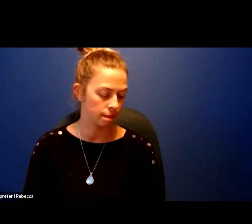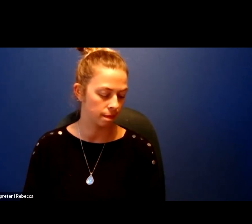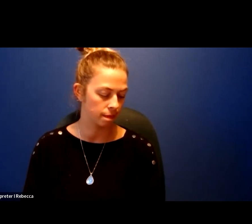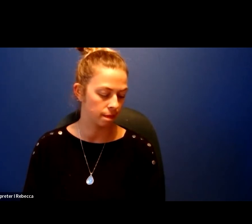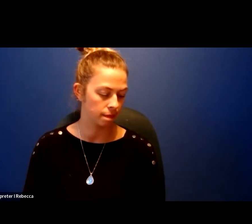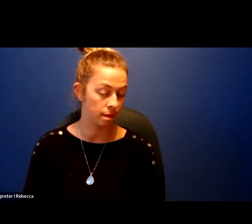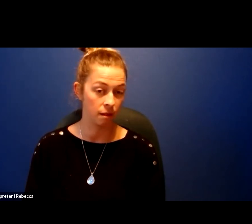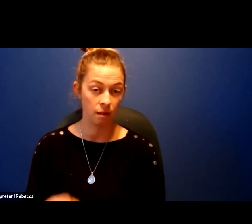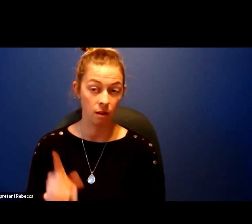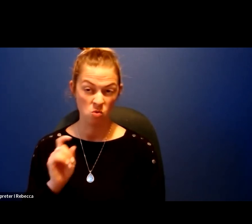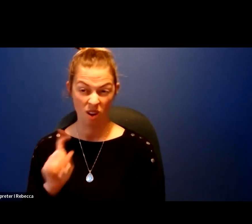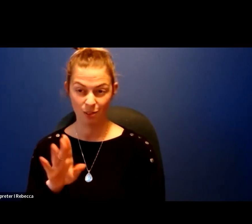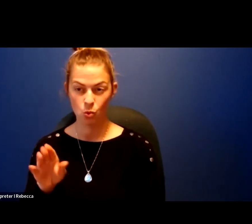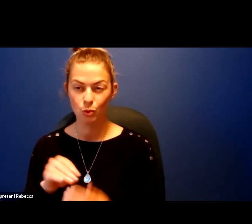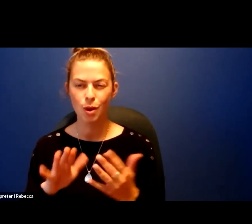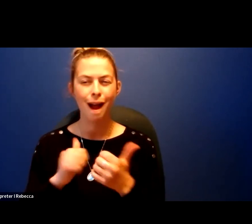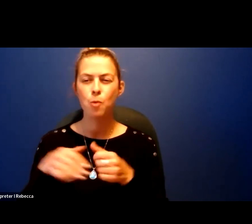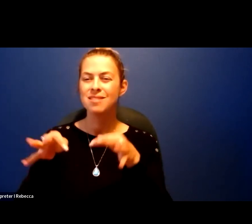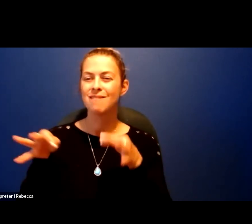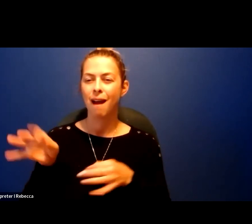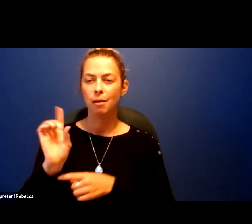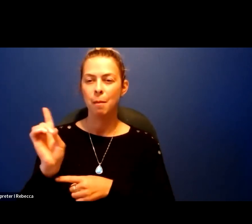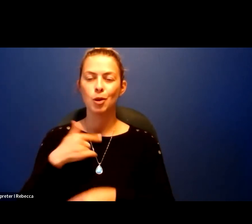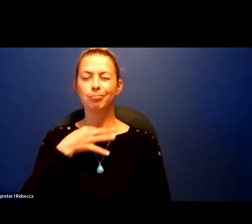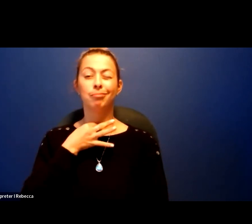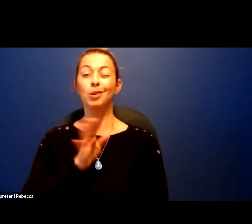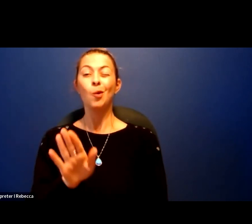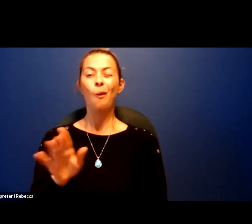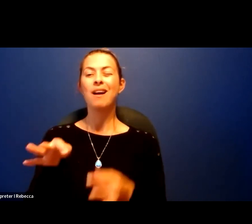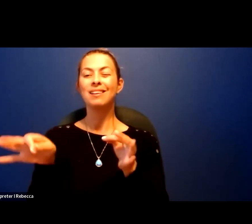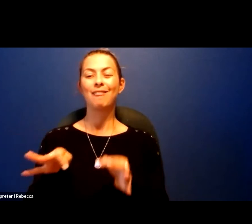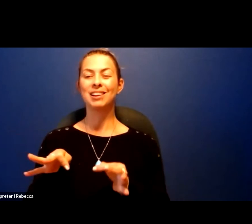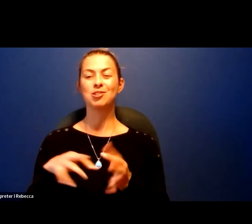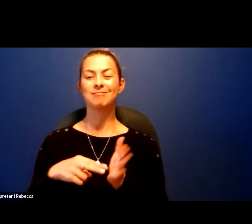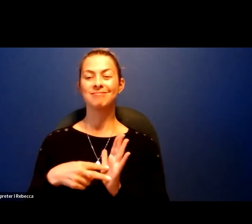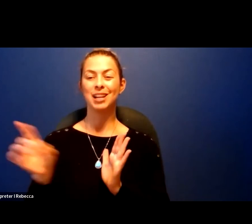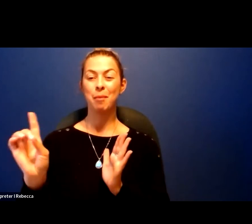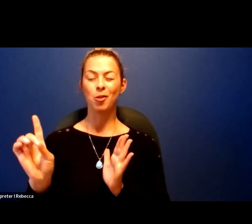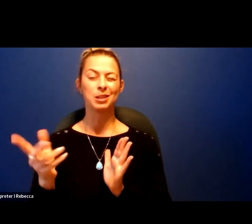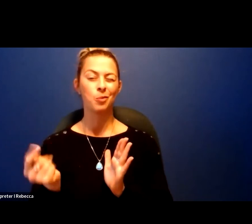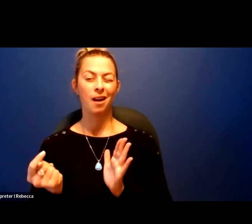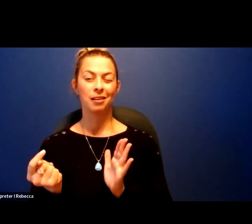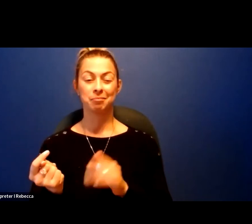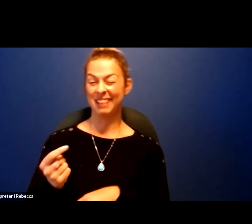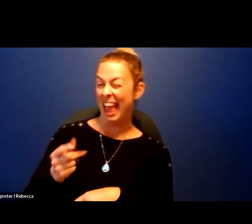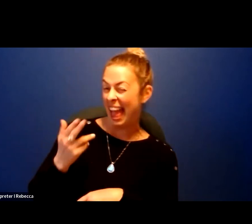what democracy is. So I'm just wondering what your definition of democracy is. You did set yourself up for that one.